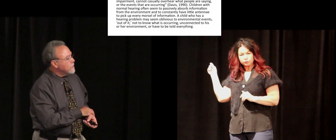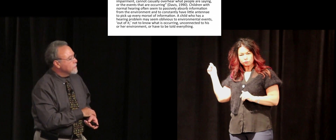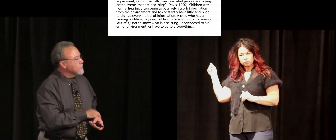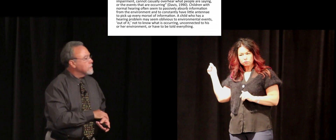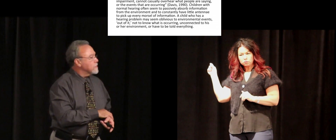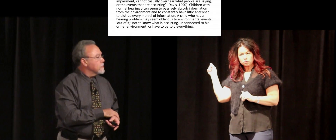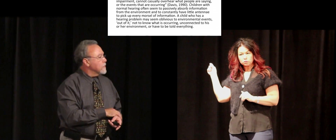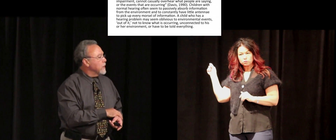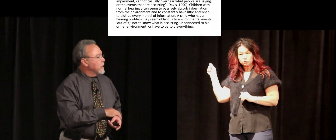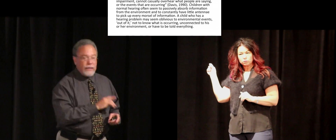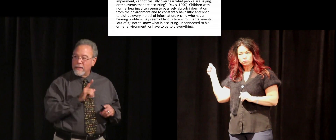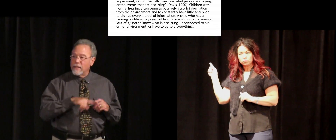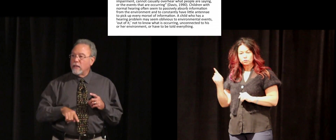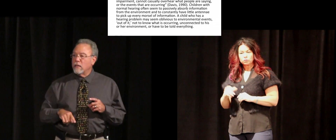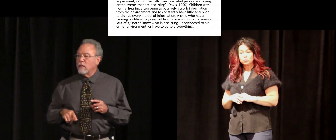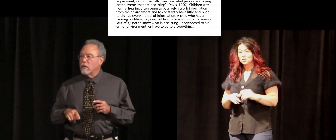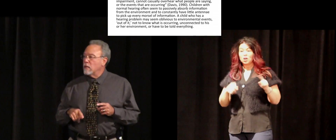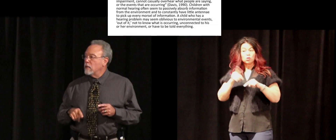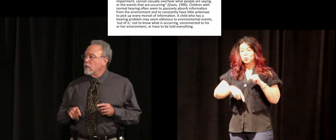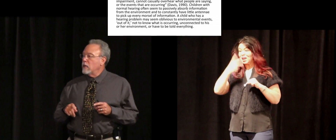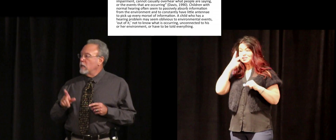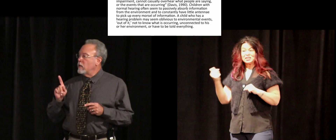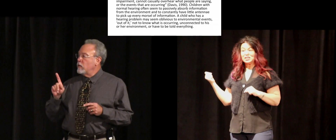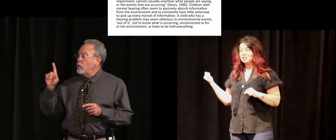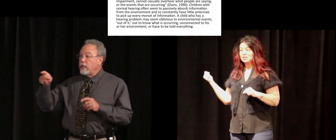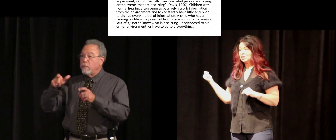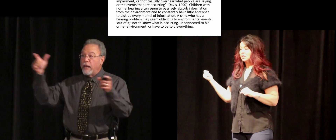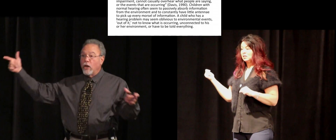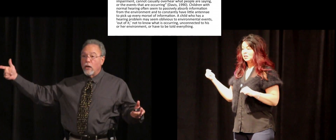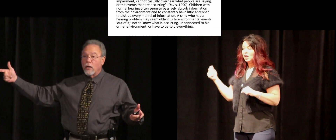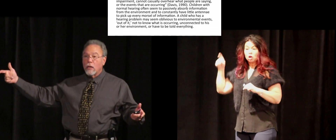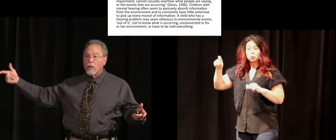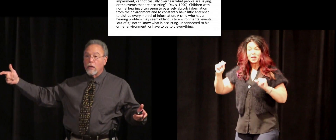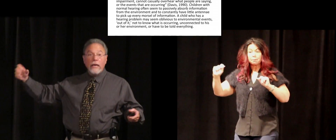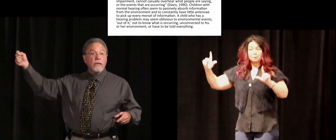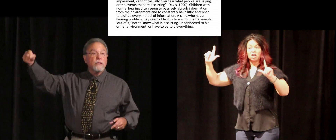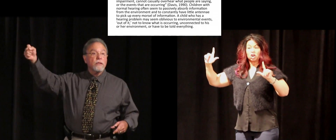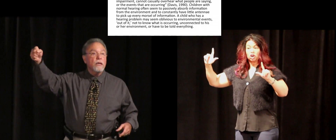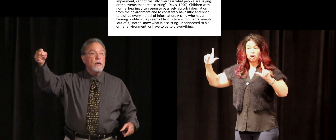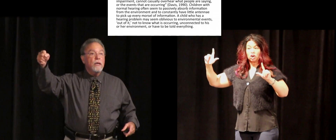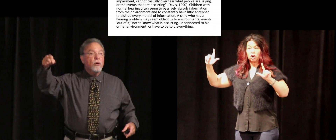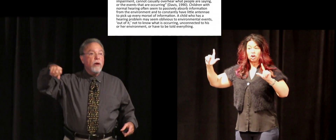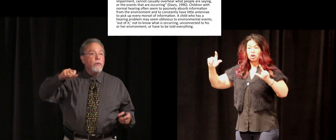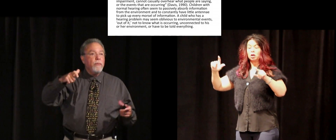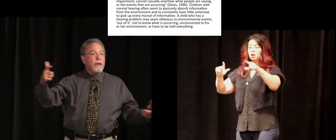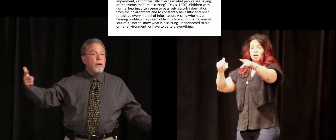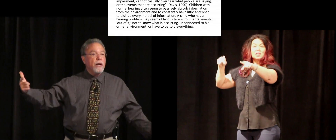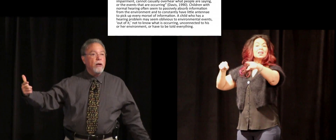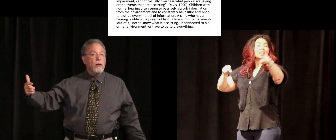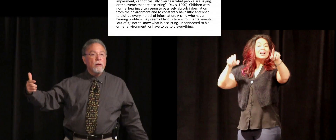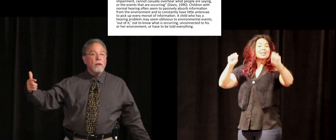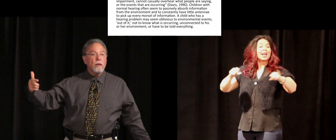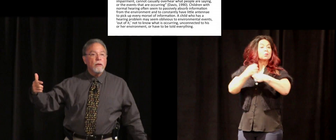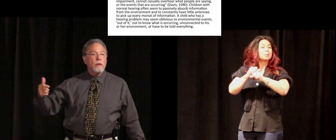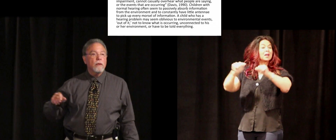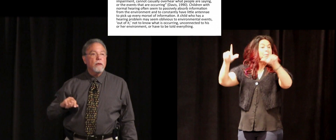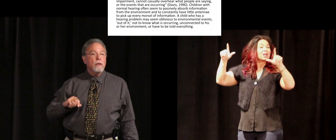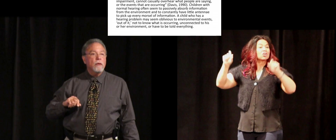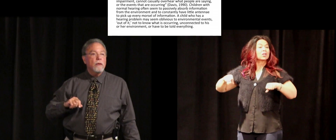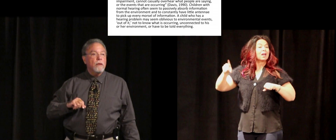There's nurturing, attachment, and, most important, communication that's happening between parent and